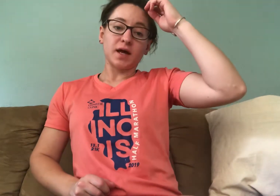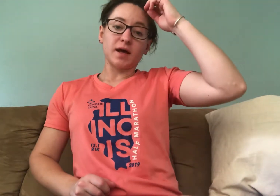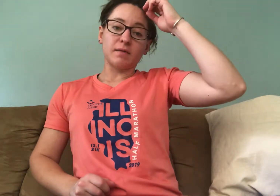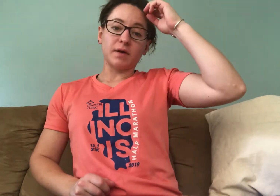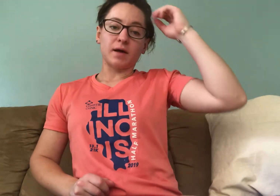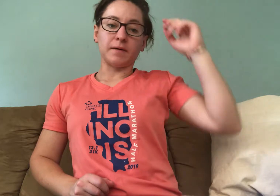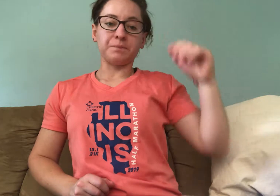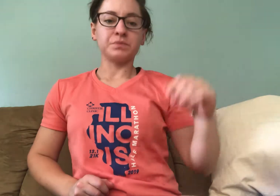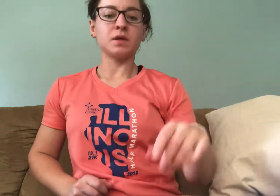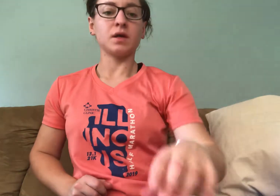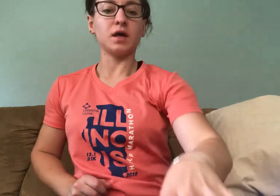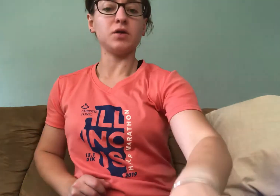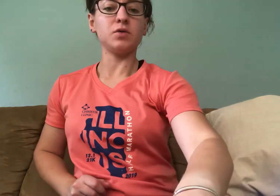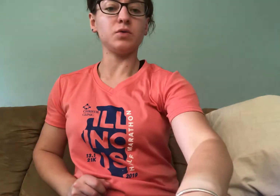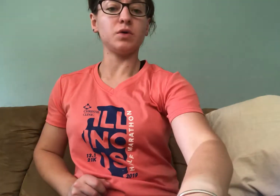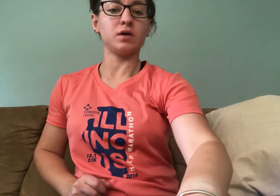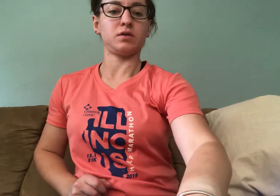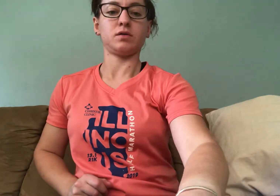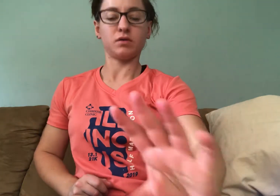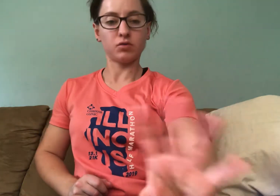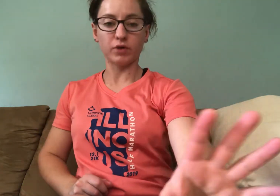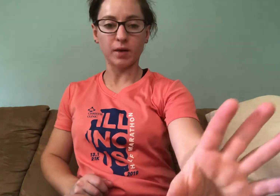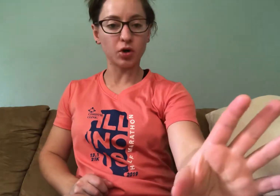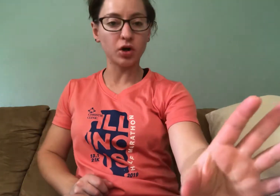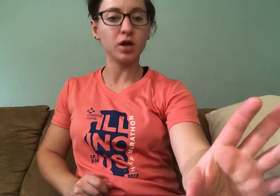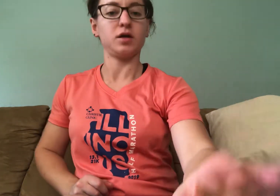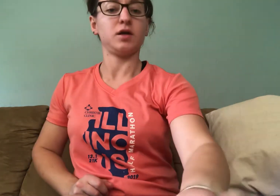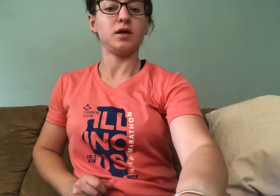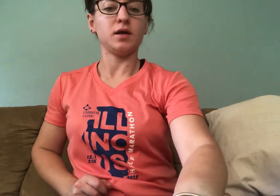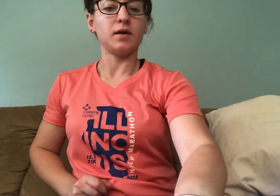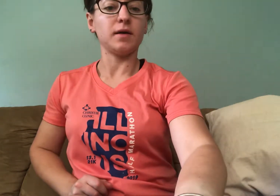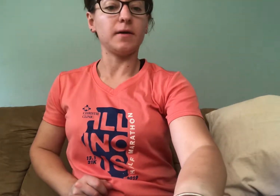vocab, a new grammar